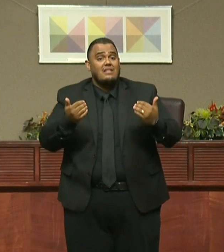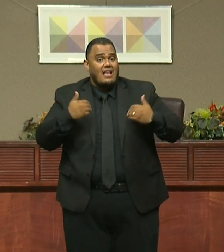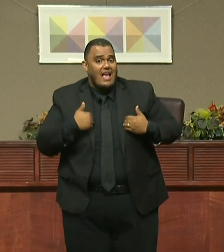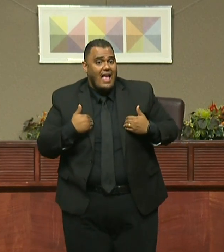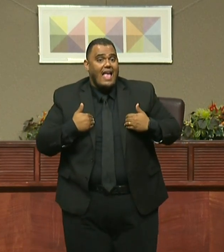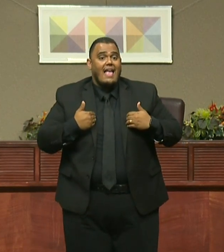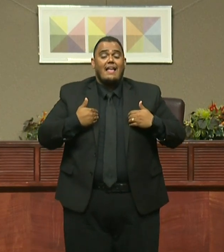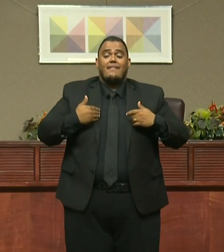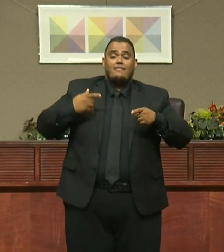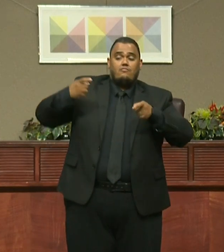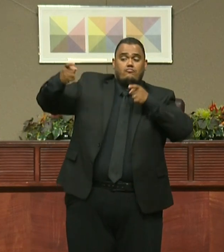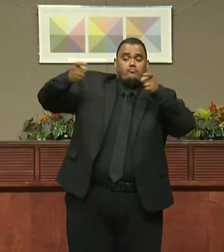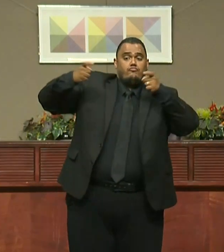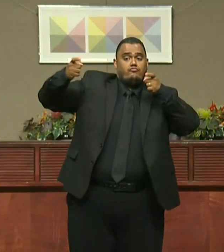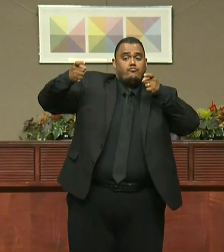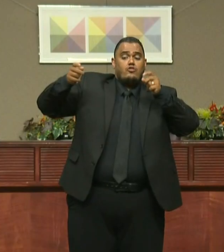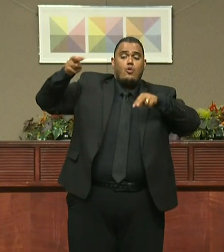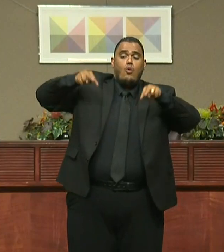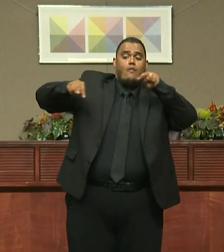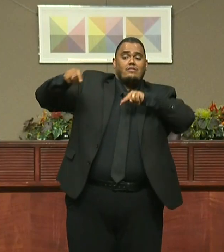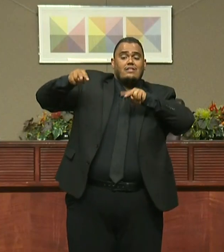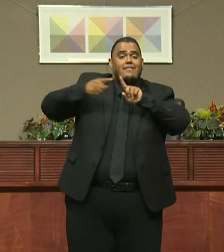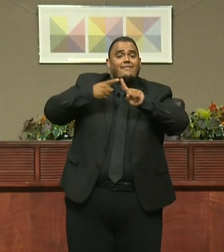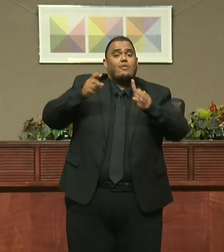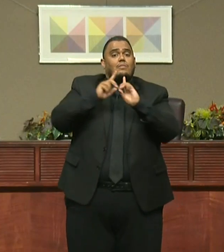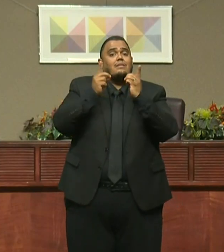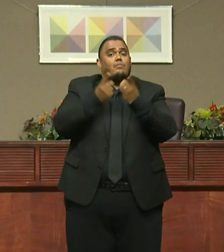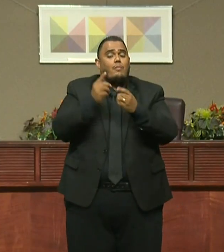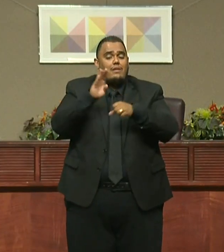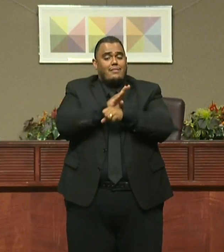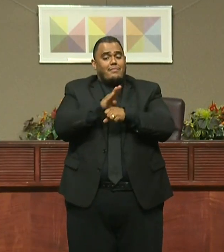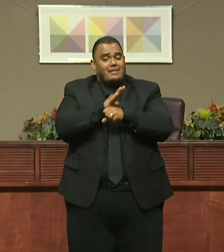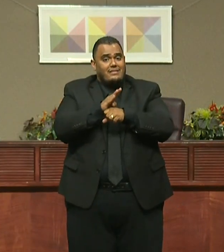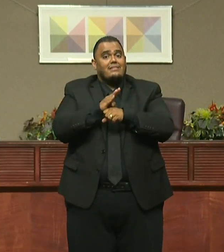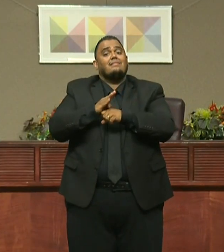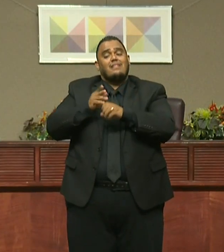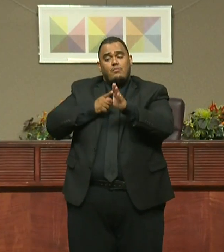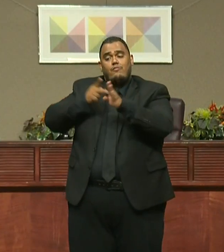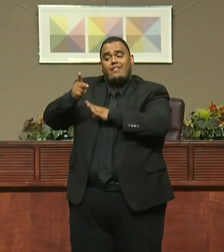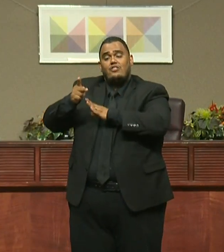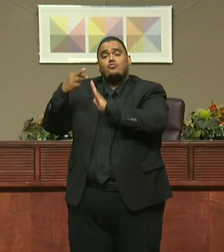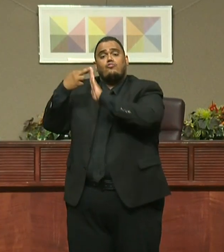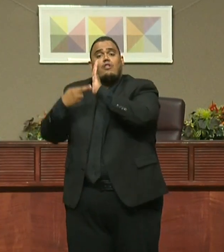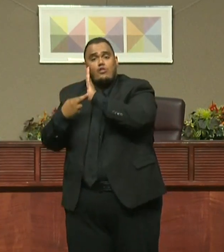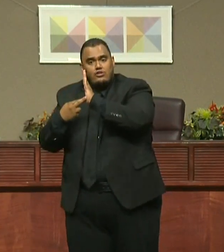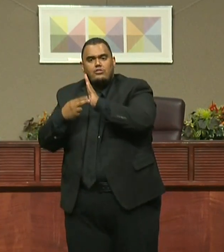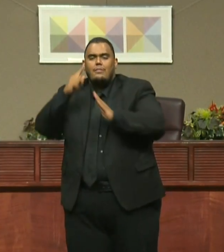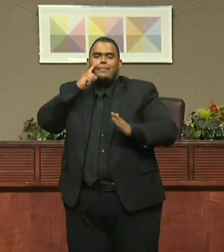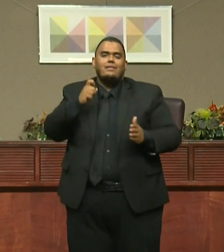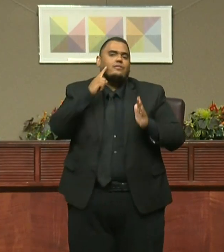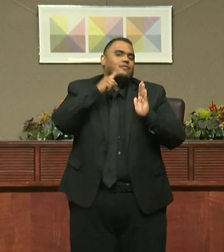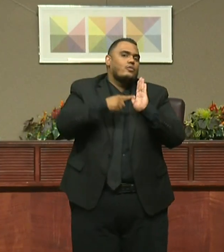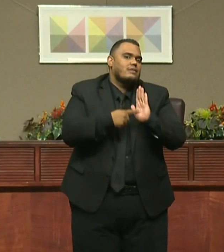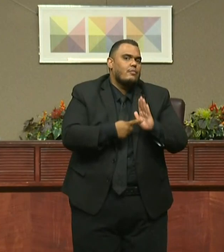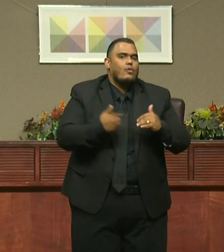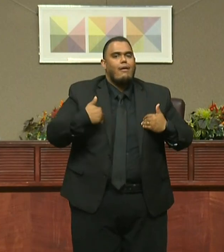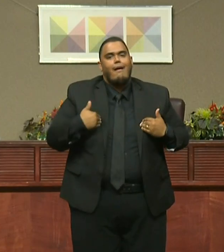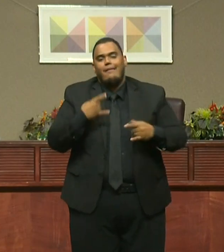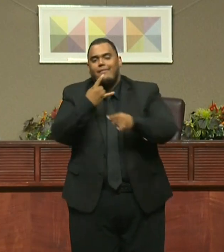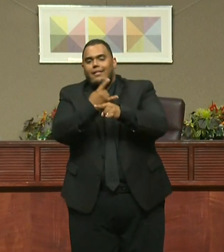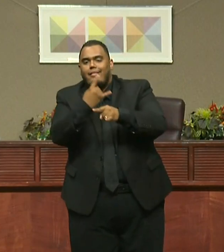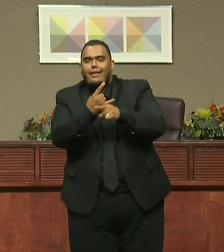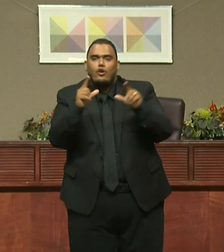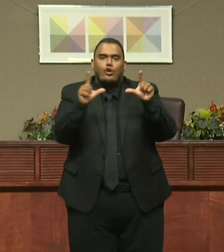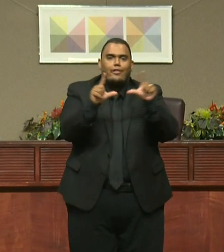the Department of Business and Professional Regulations, because they have a liquor license or some other